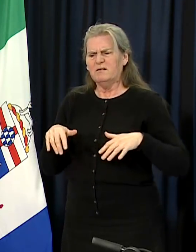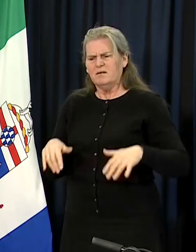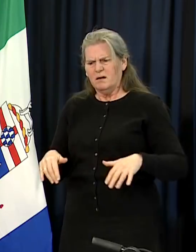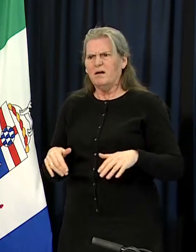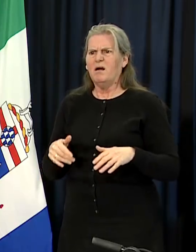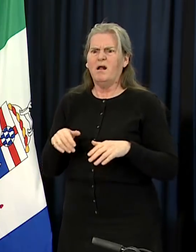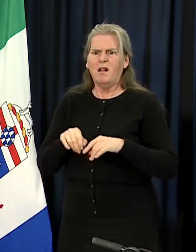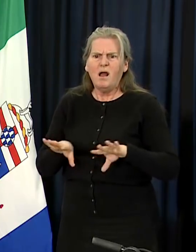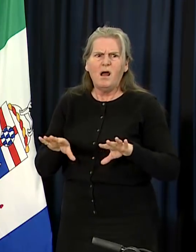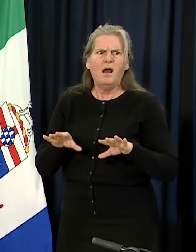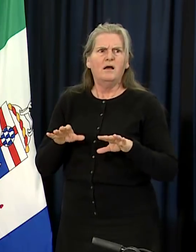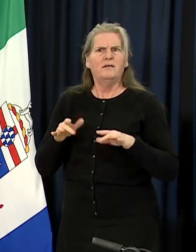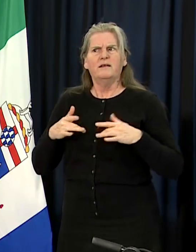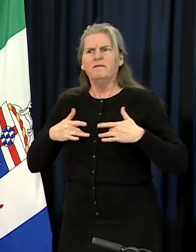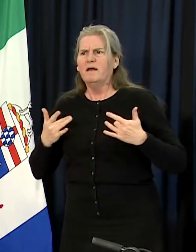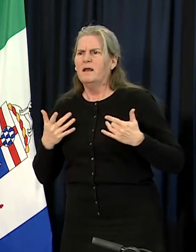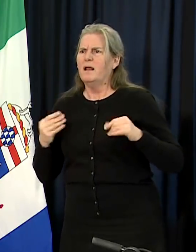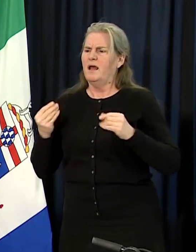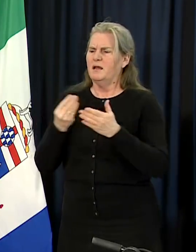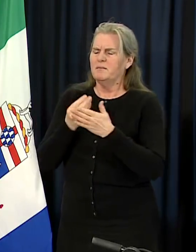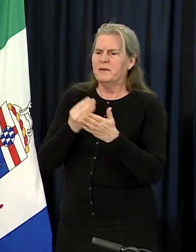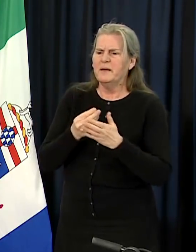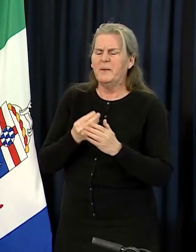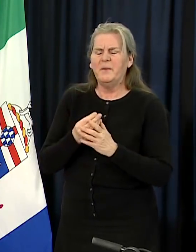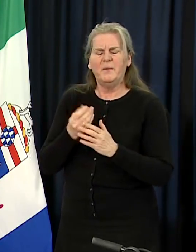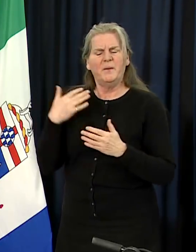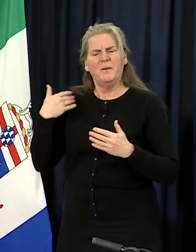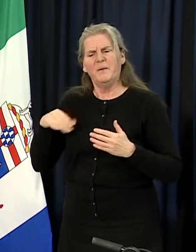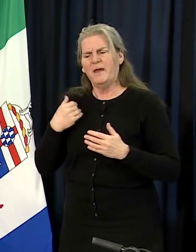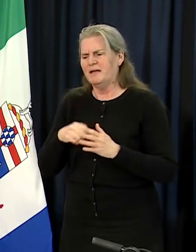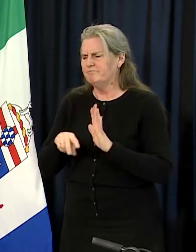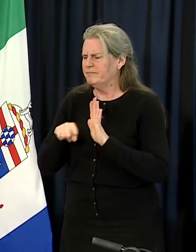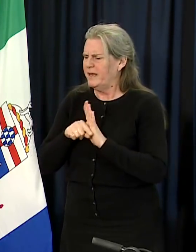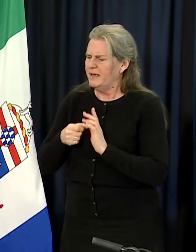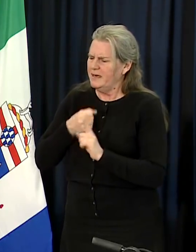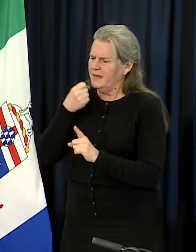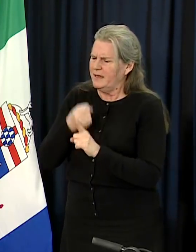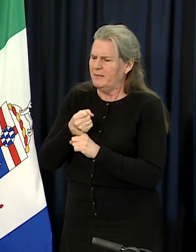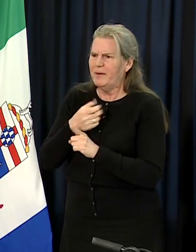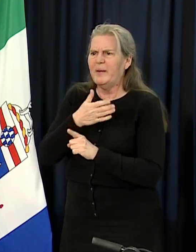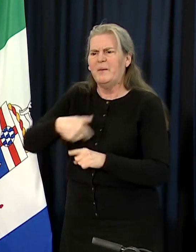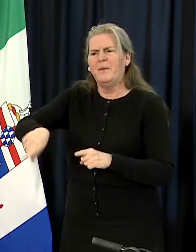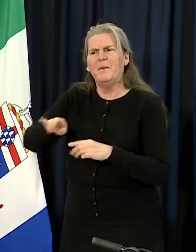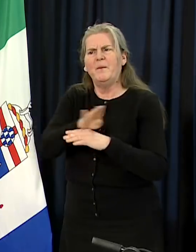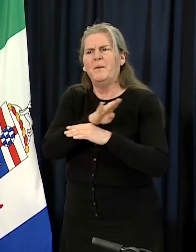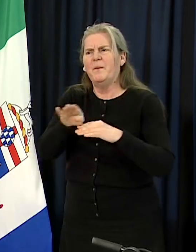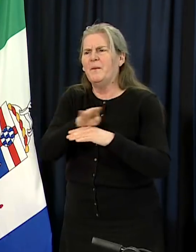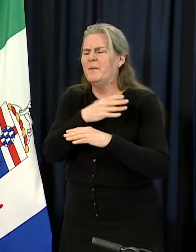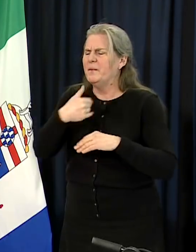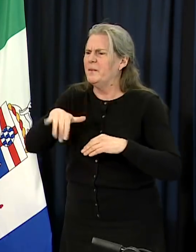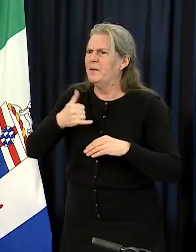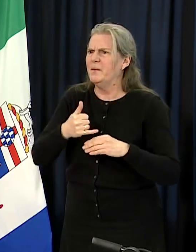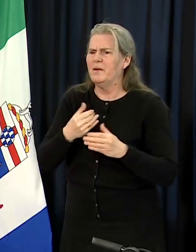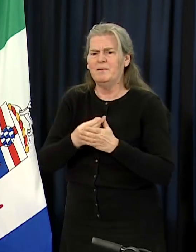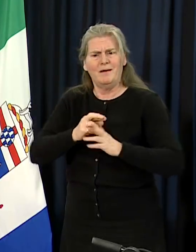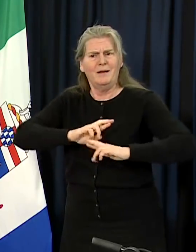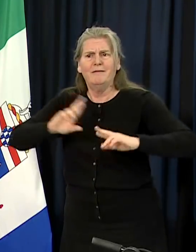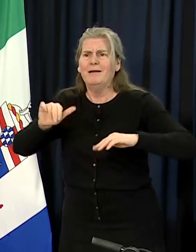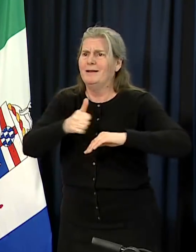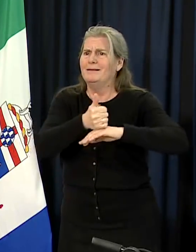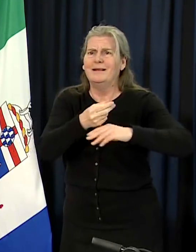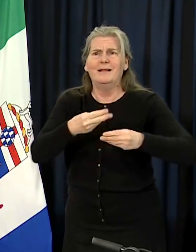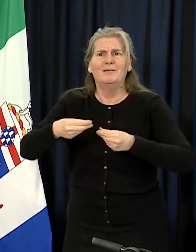all Yukoners, the negative impact is especially heavy for businesses that invested in these